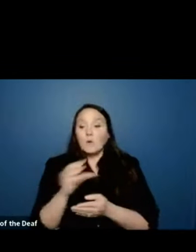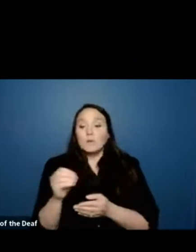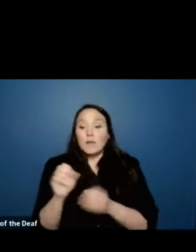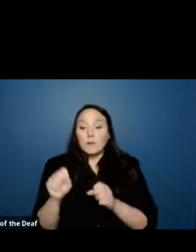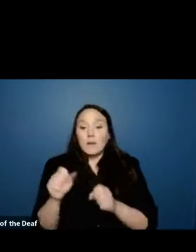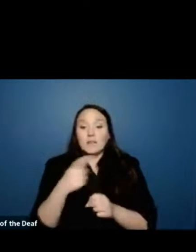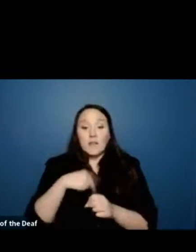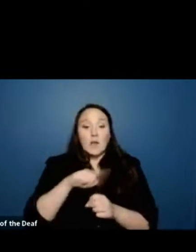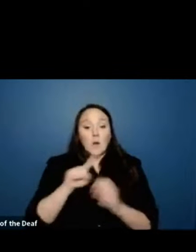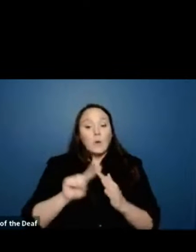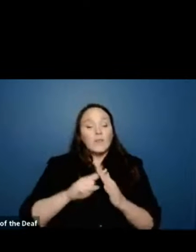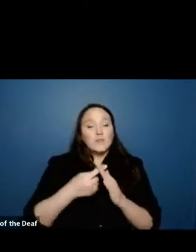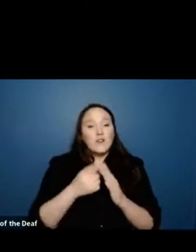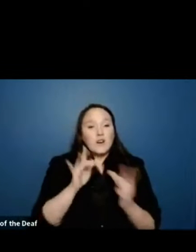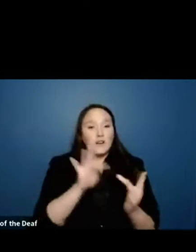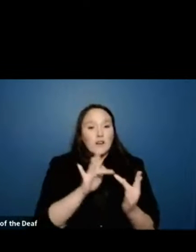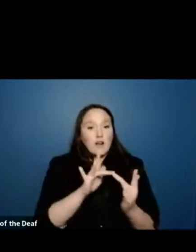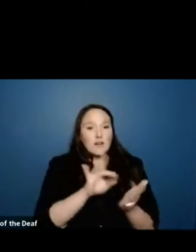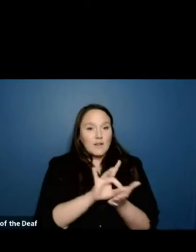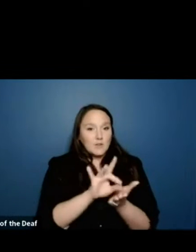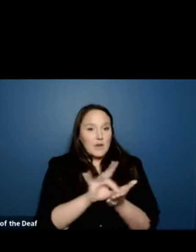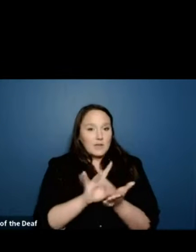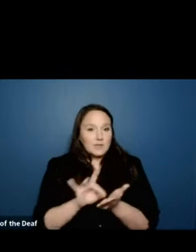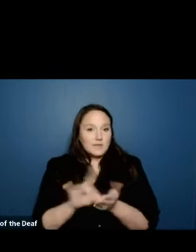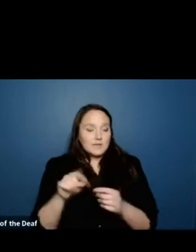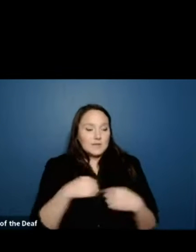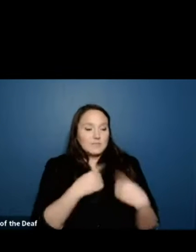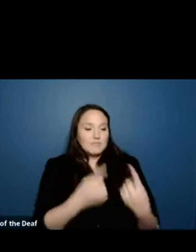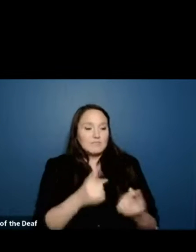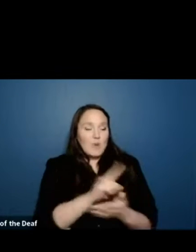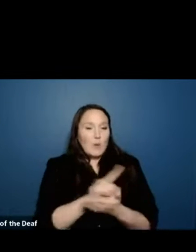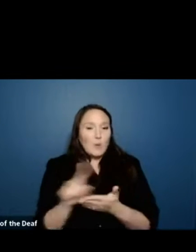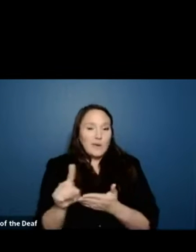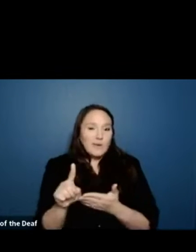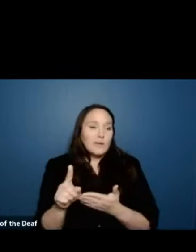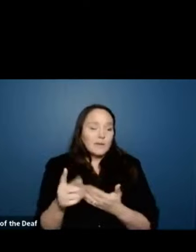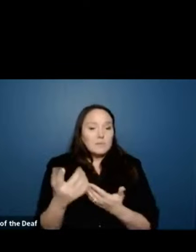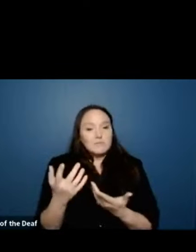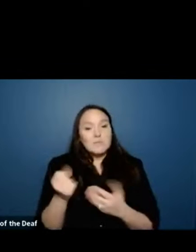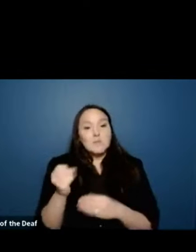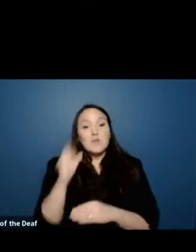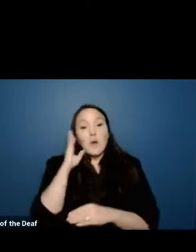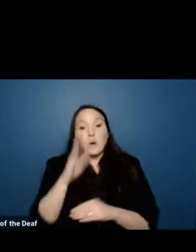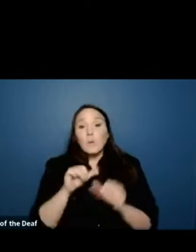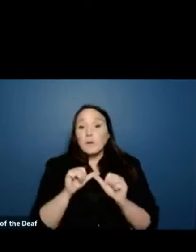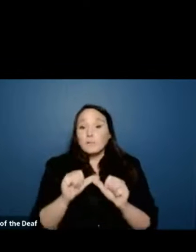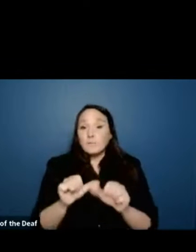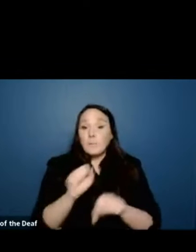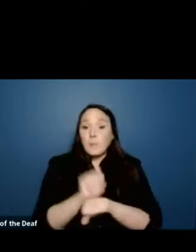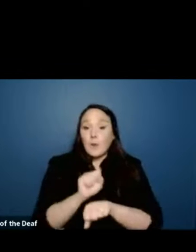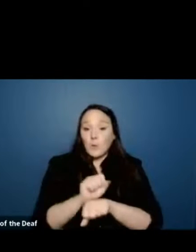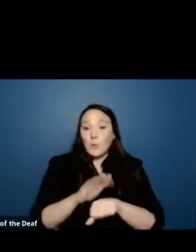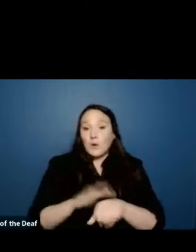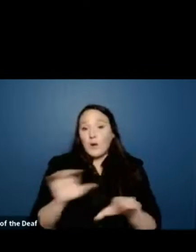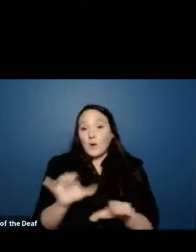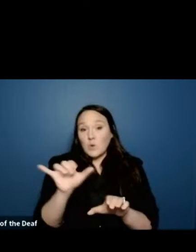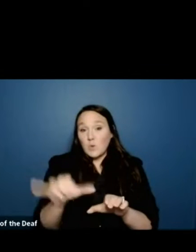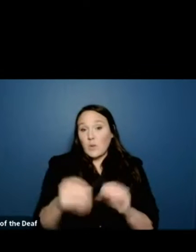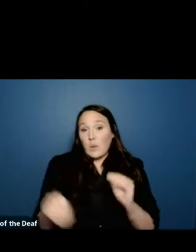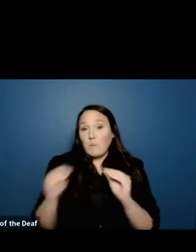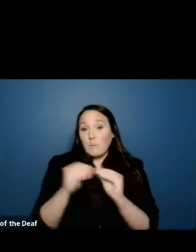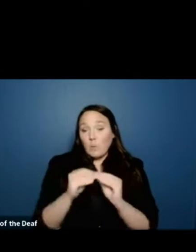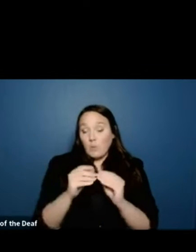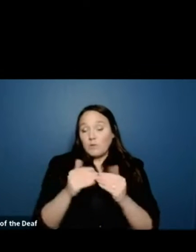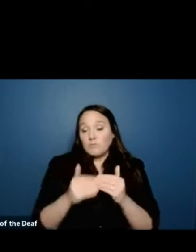some more contact tracing over the past week or so. And so we will continue to work on doing that as we move